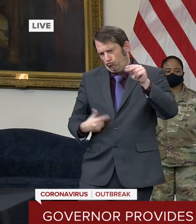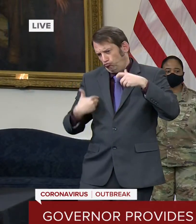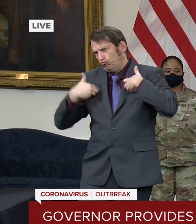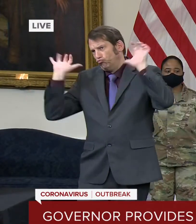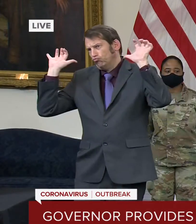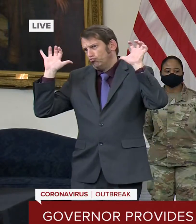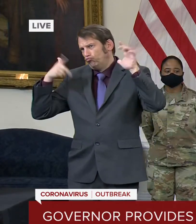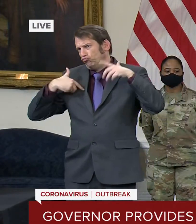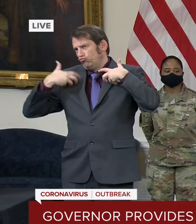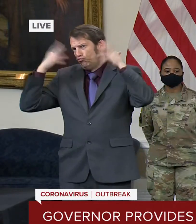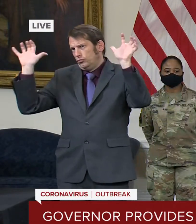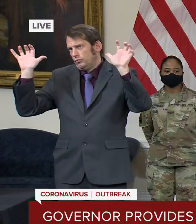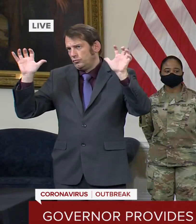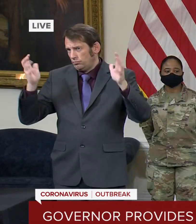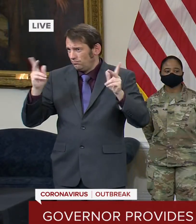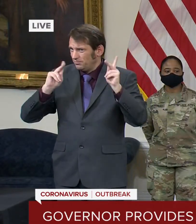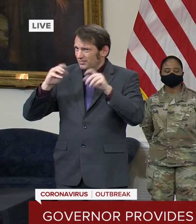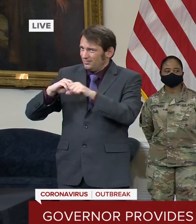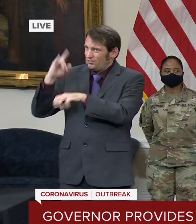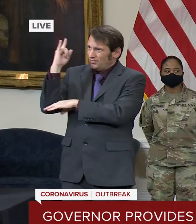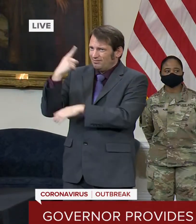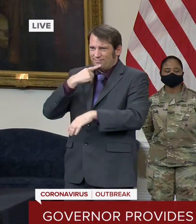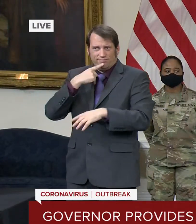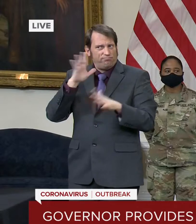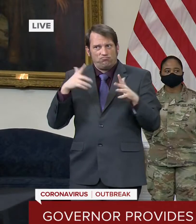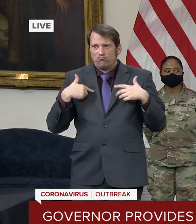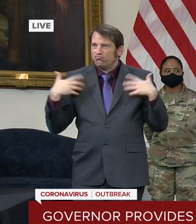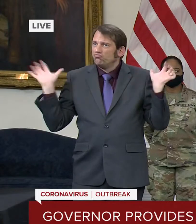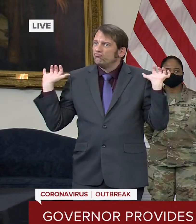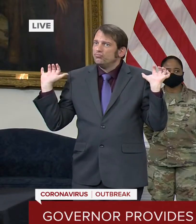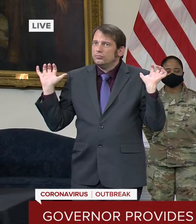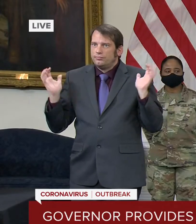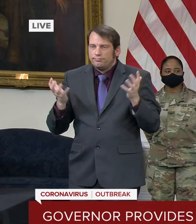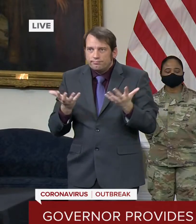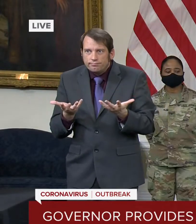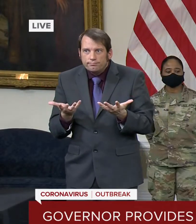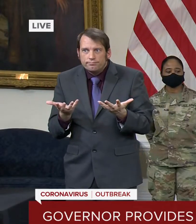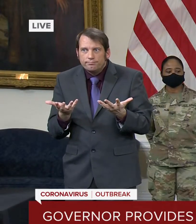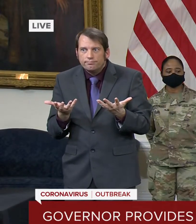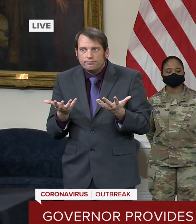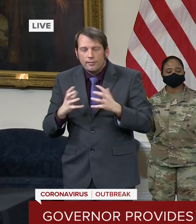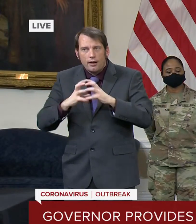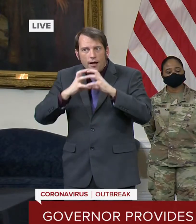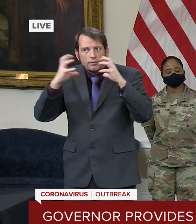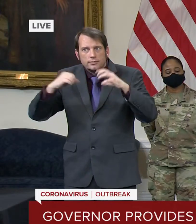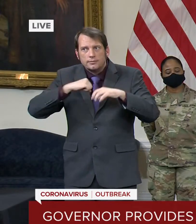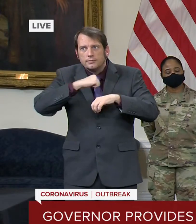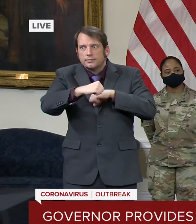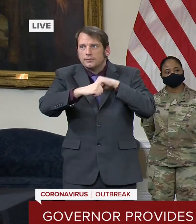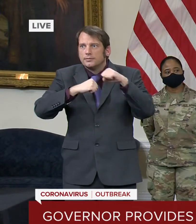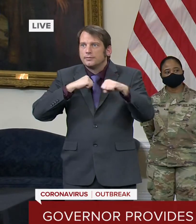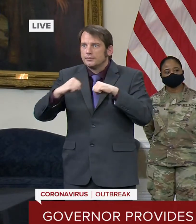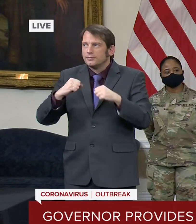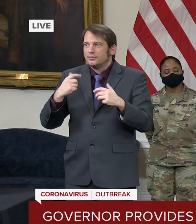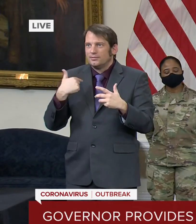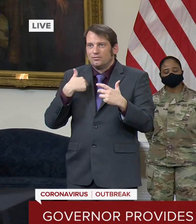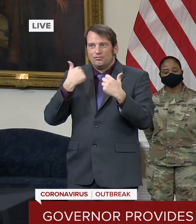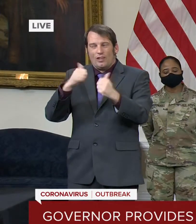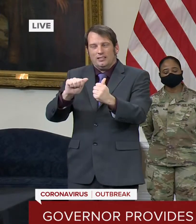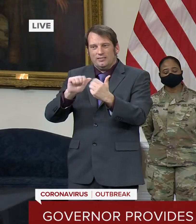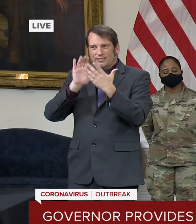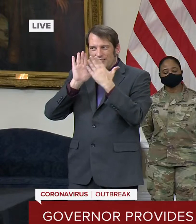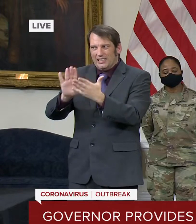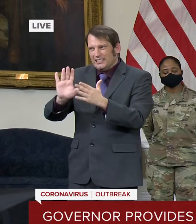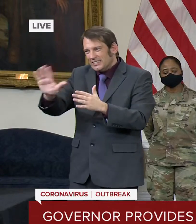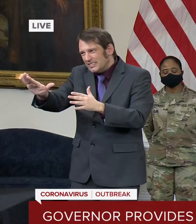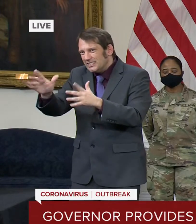inside the Giant in this black community were white residents, and there were a lot of reluctance. So we're working on all those issues. We're going to continue to do everything we can to